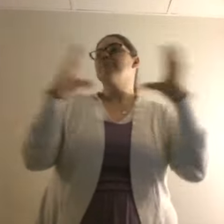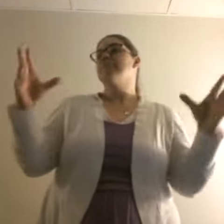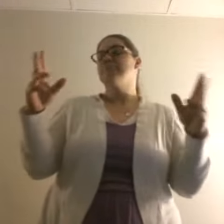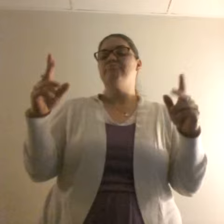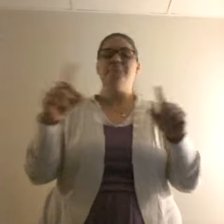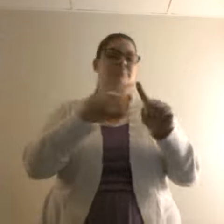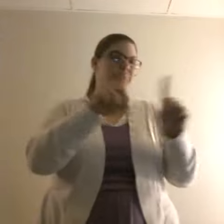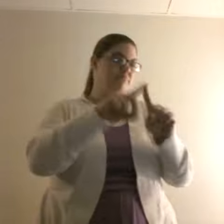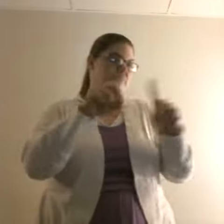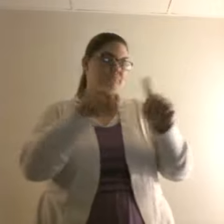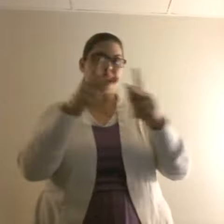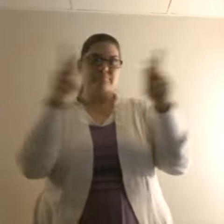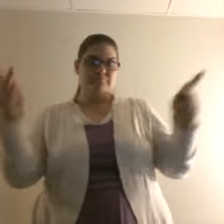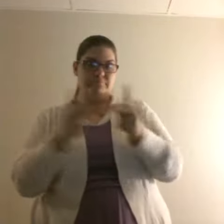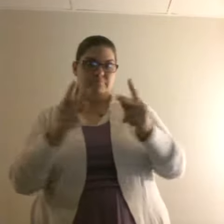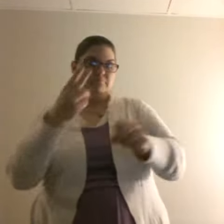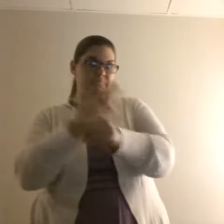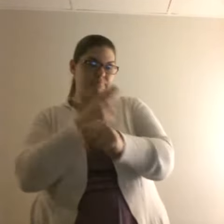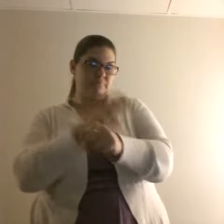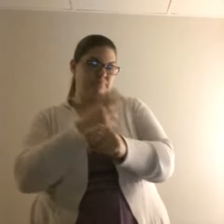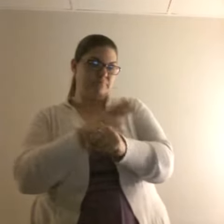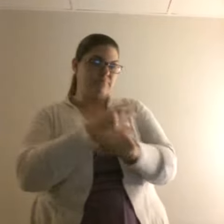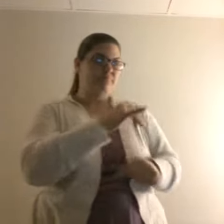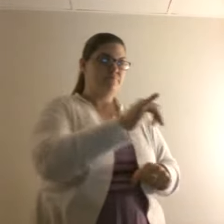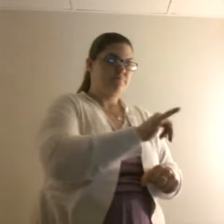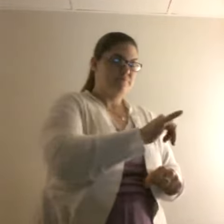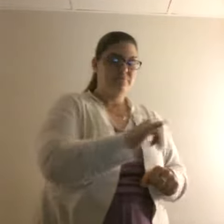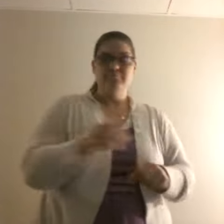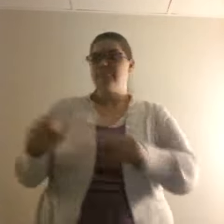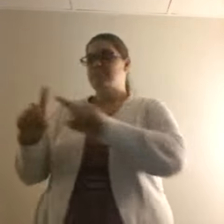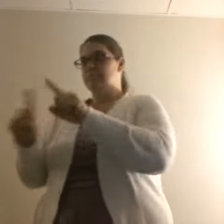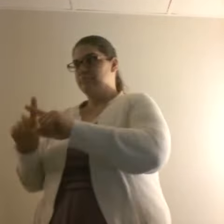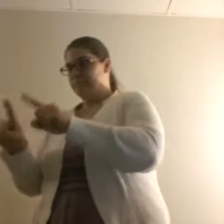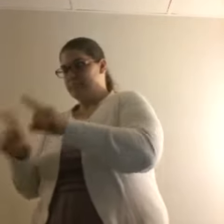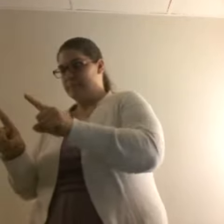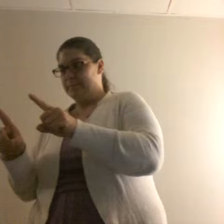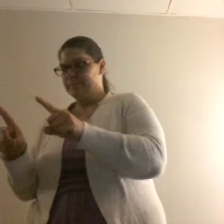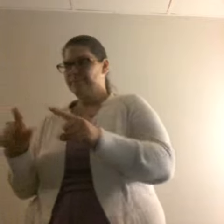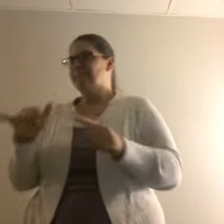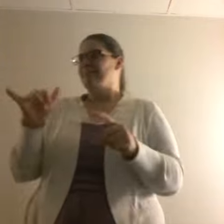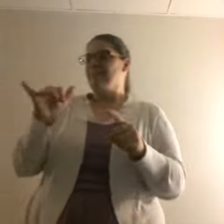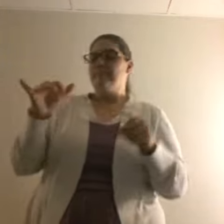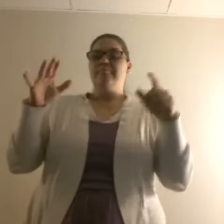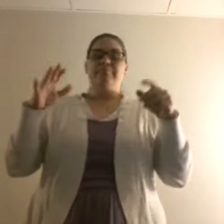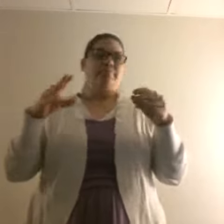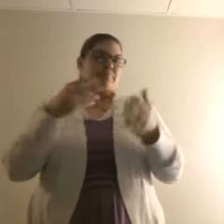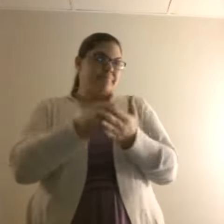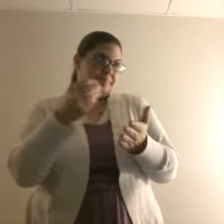Some people were talking about shopping. If you're trying to decide what to buy. How much does this one cost? How much does that one cost? So